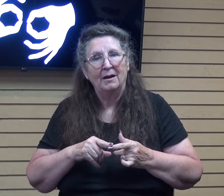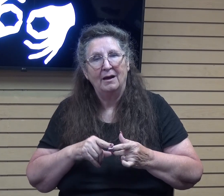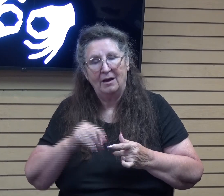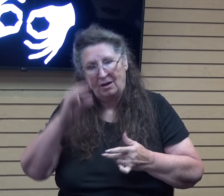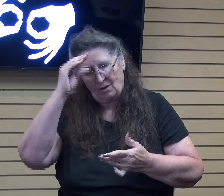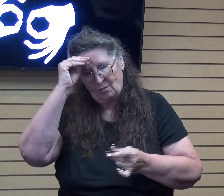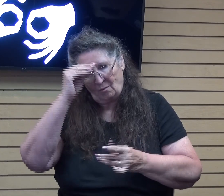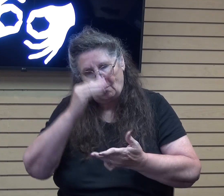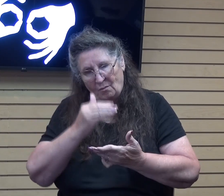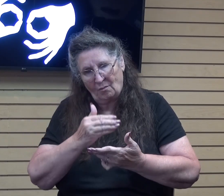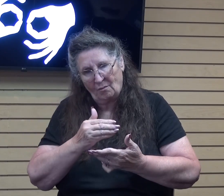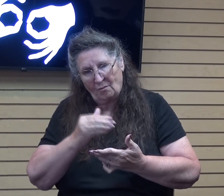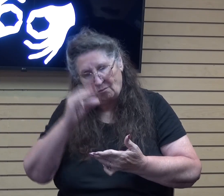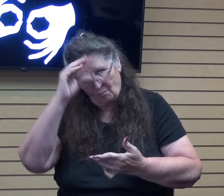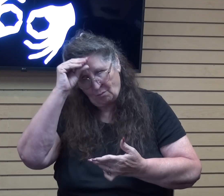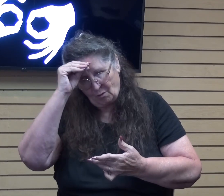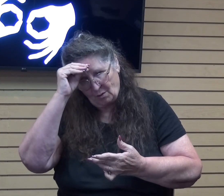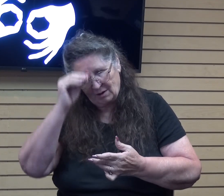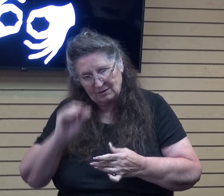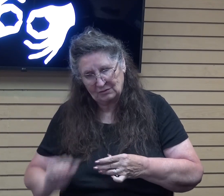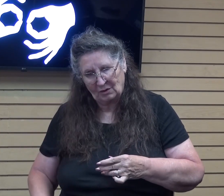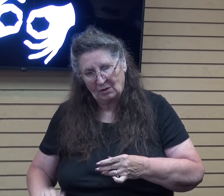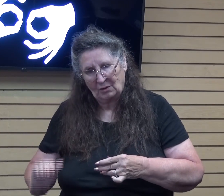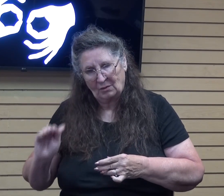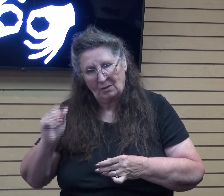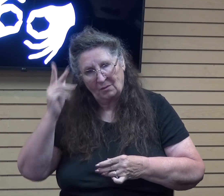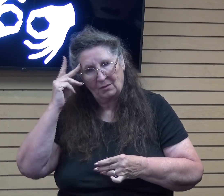parenting became increasingly more difficult for me.